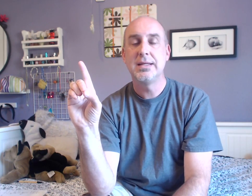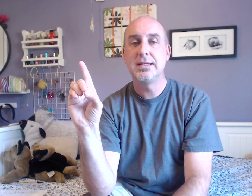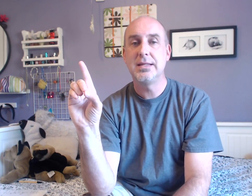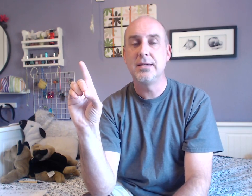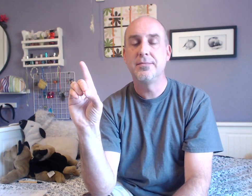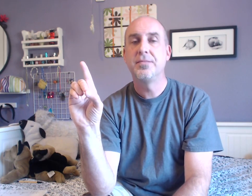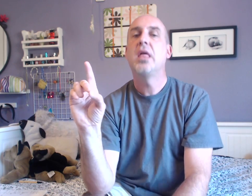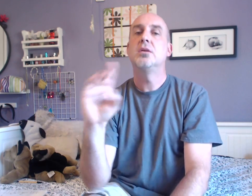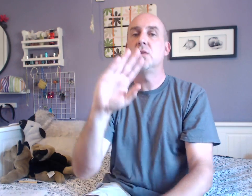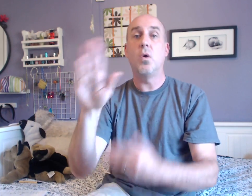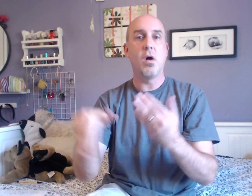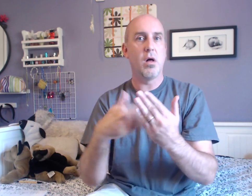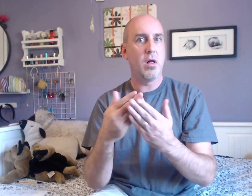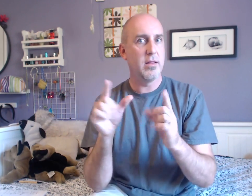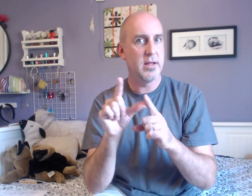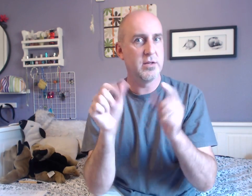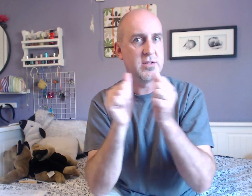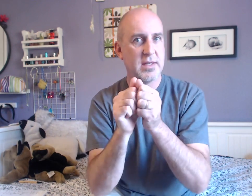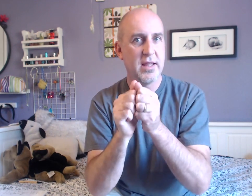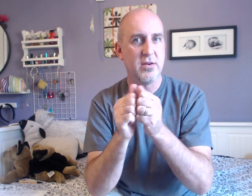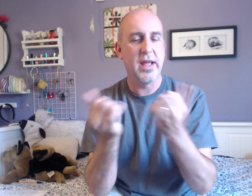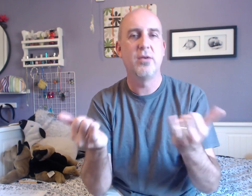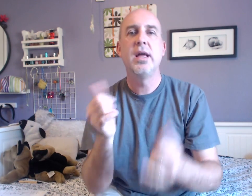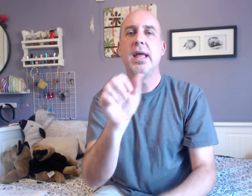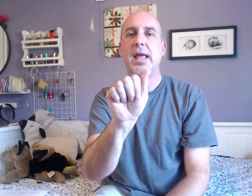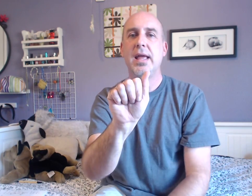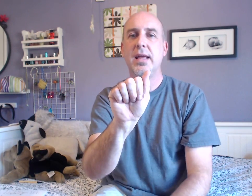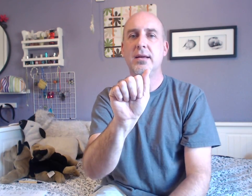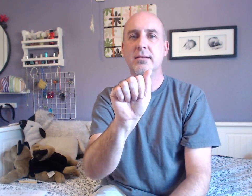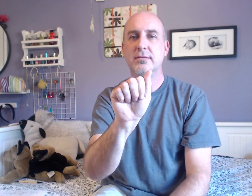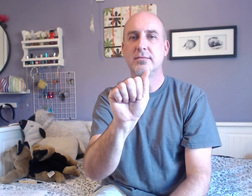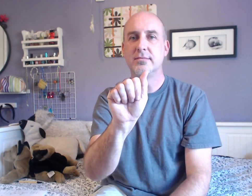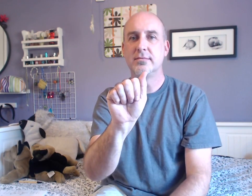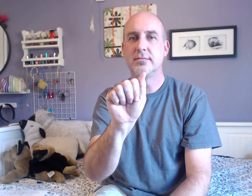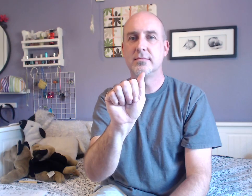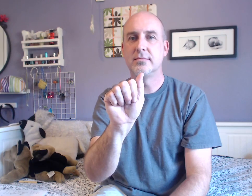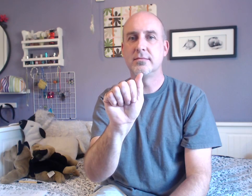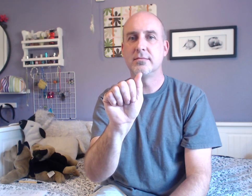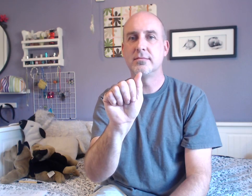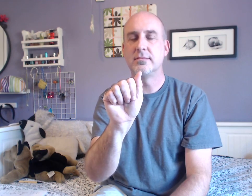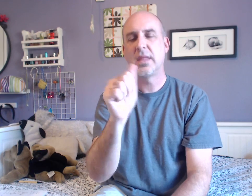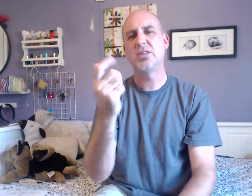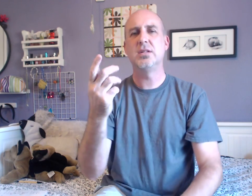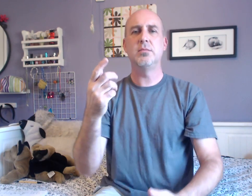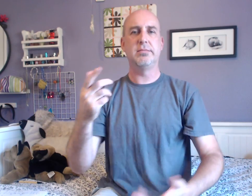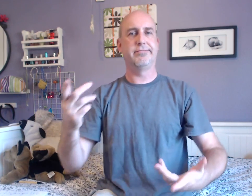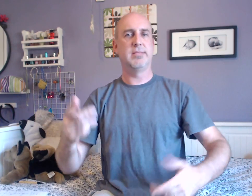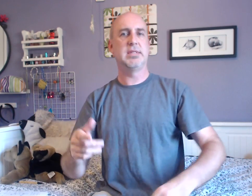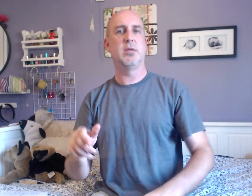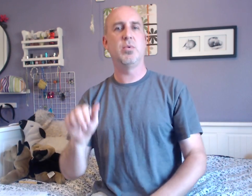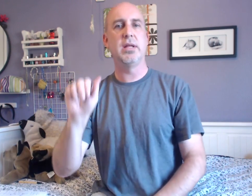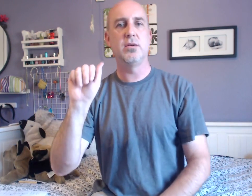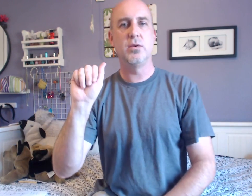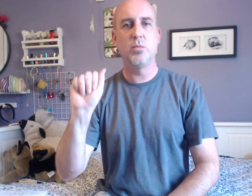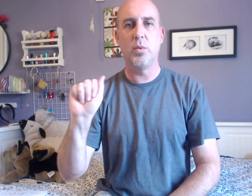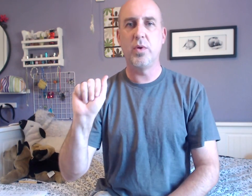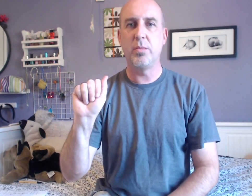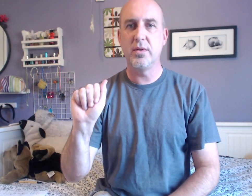D. So all the letters together now. A. Actually, let me sit upright and do it more properly for